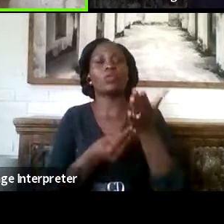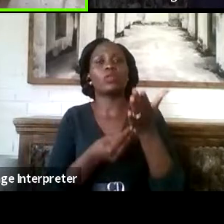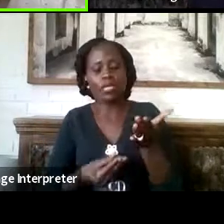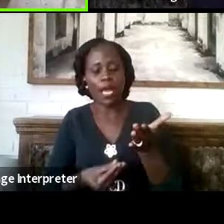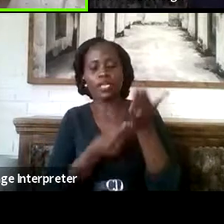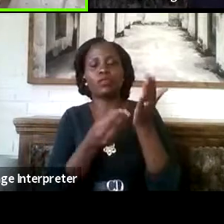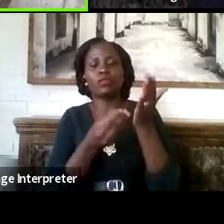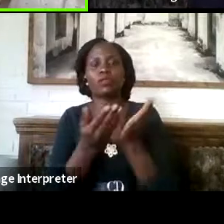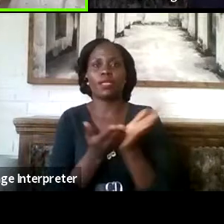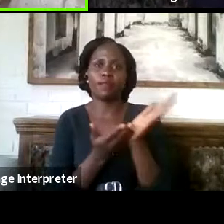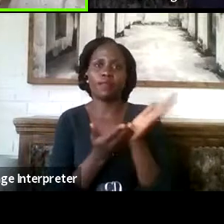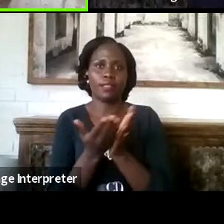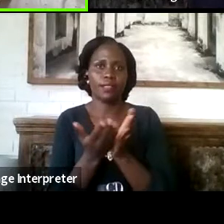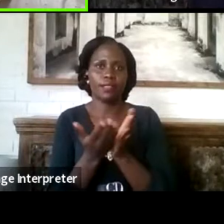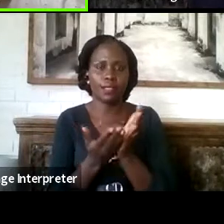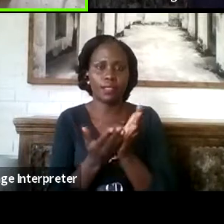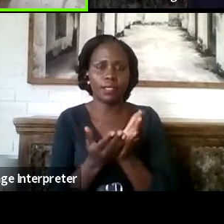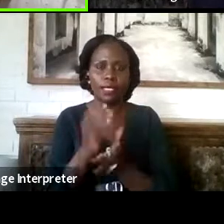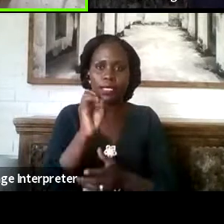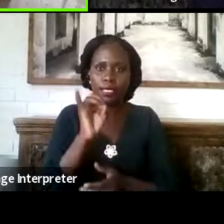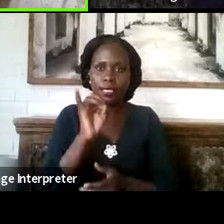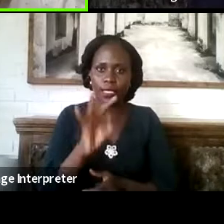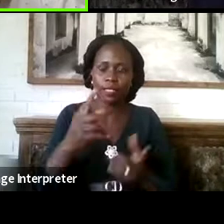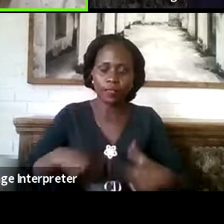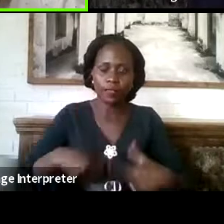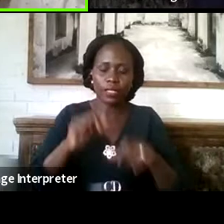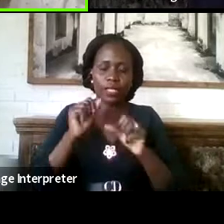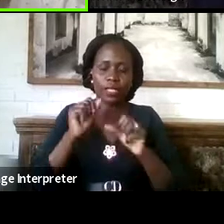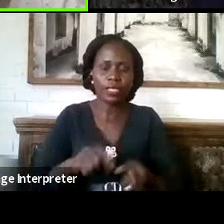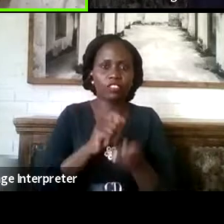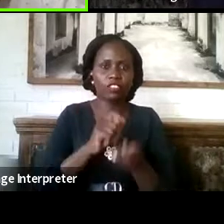can change this perception and